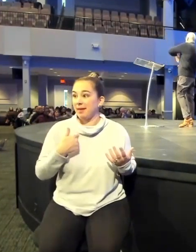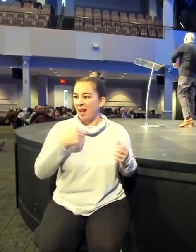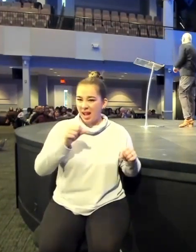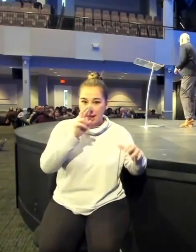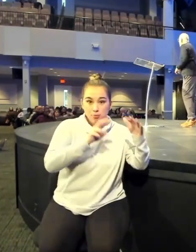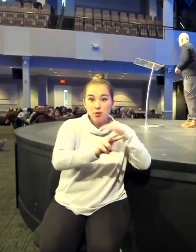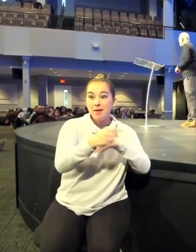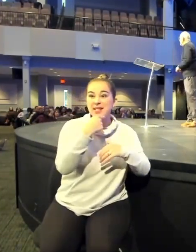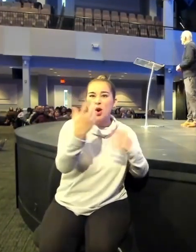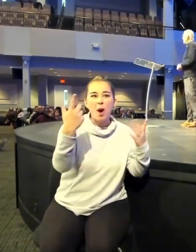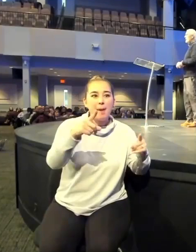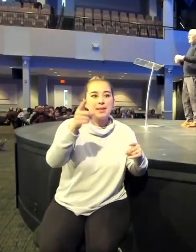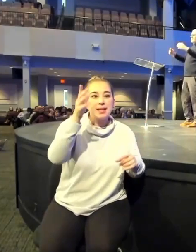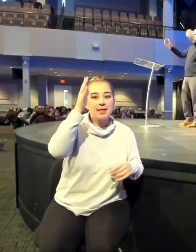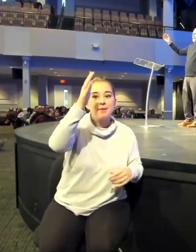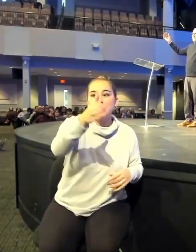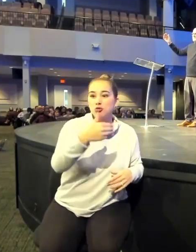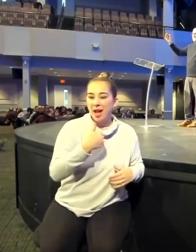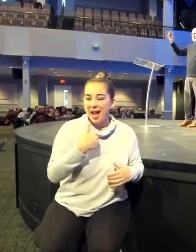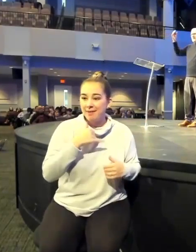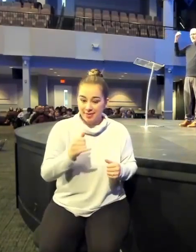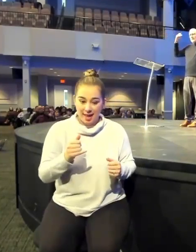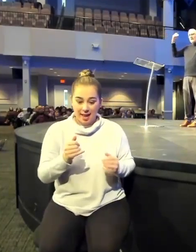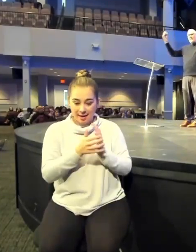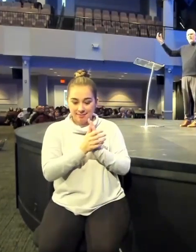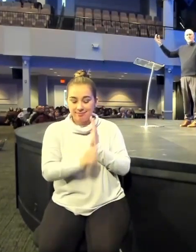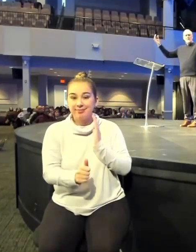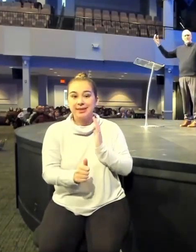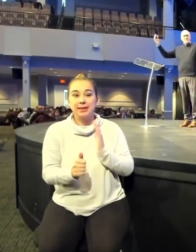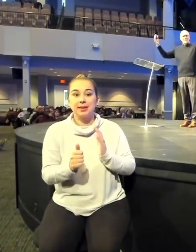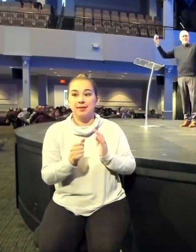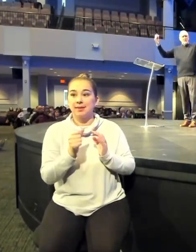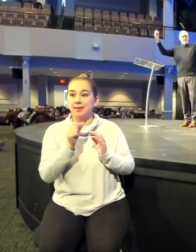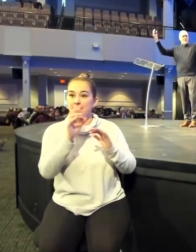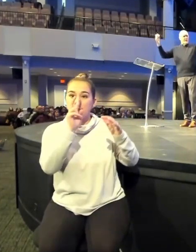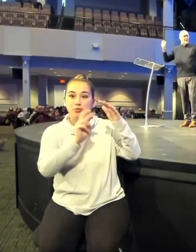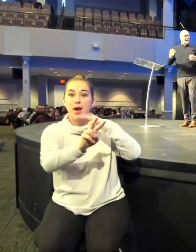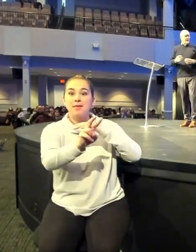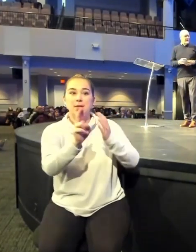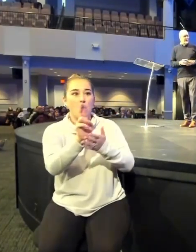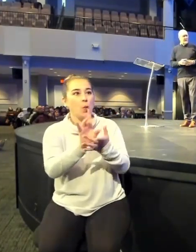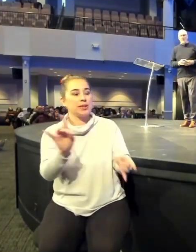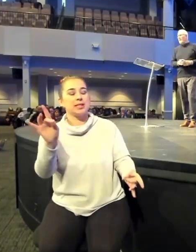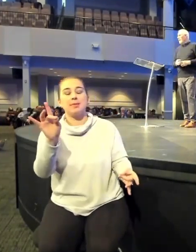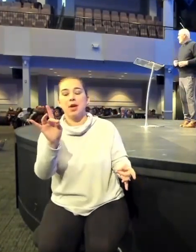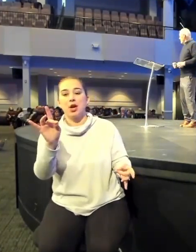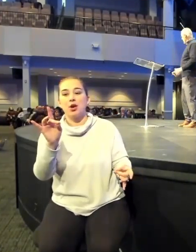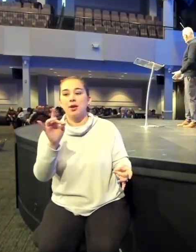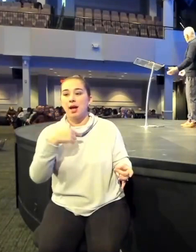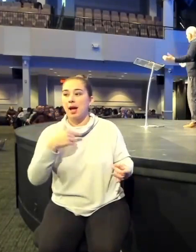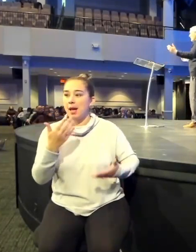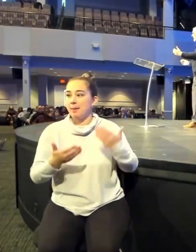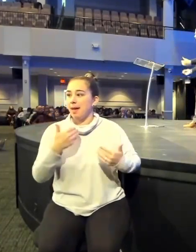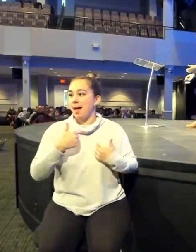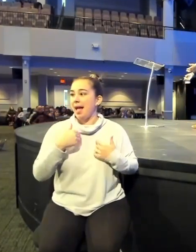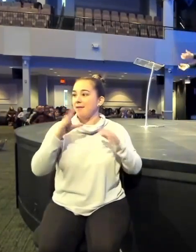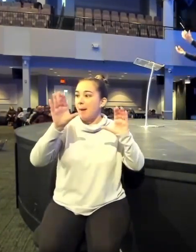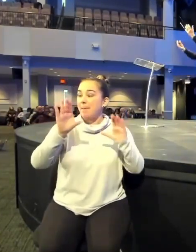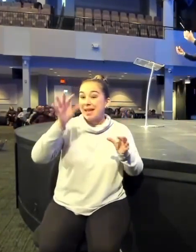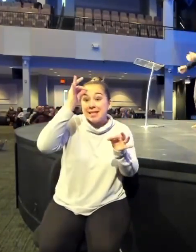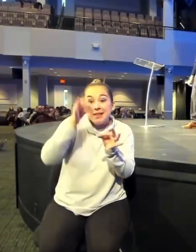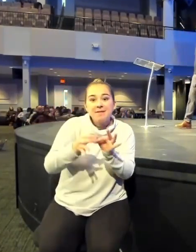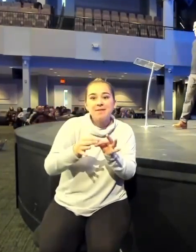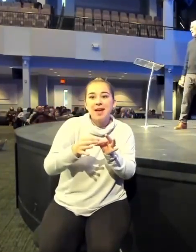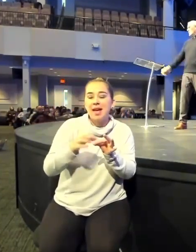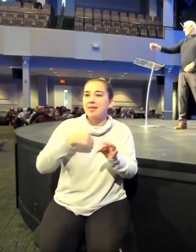happen in the future. Have that gift of prophecy, that amazing Holy Spirit gift. I might have such amazing faith that I can walk